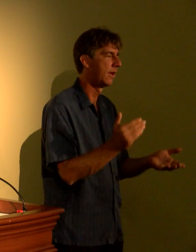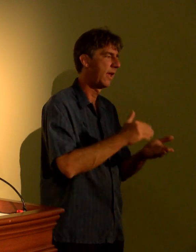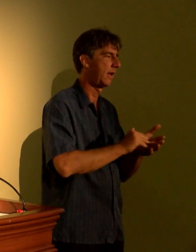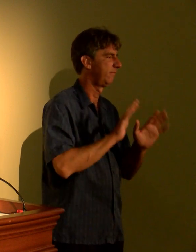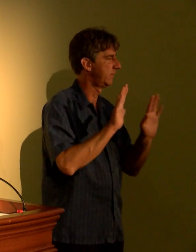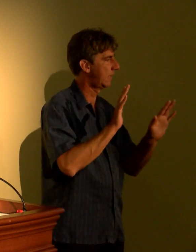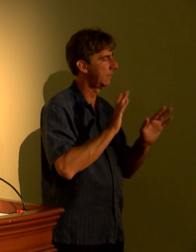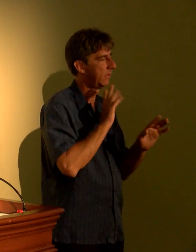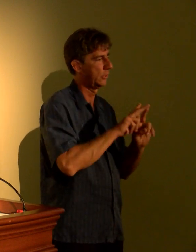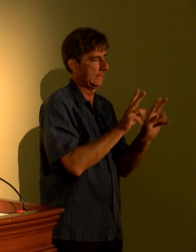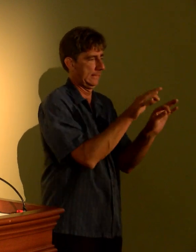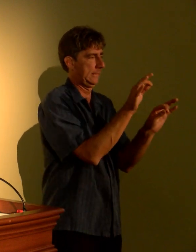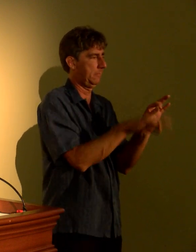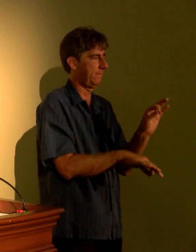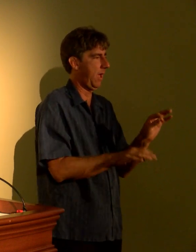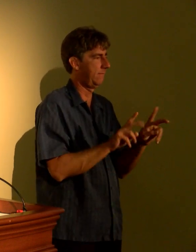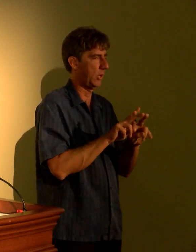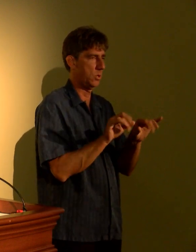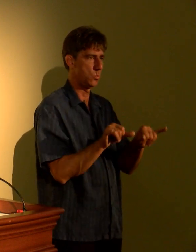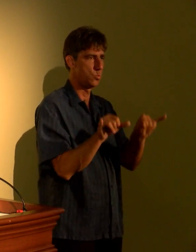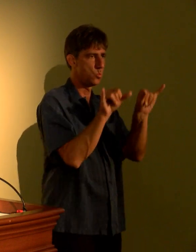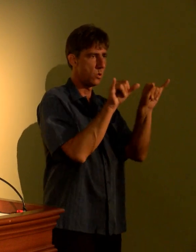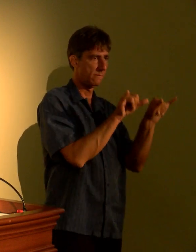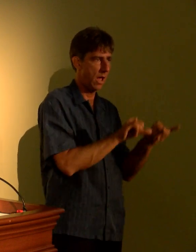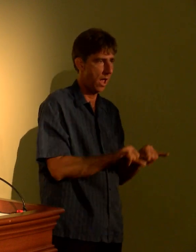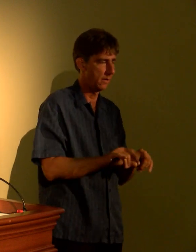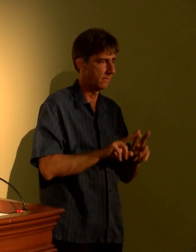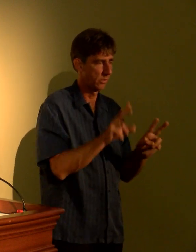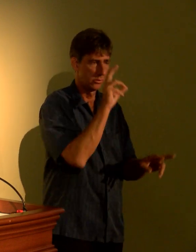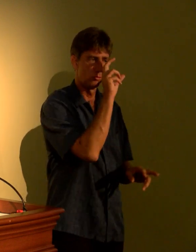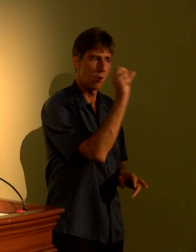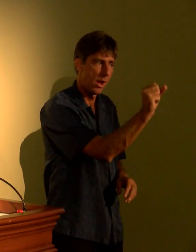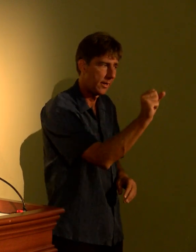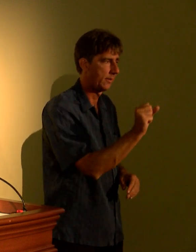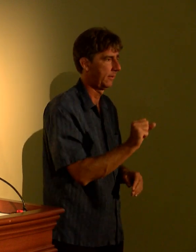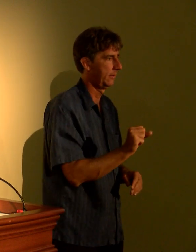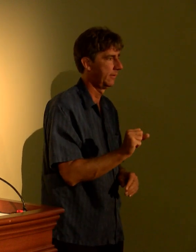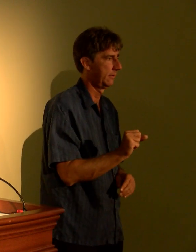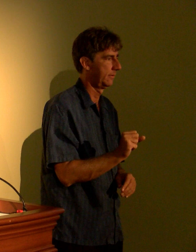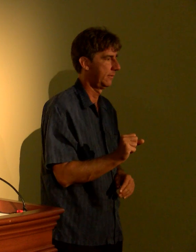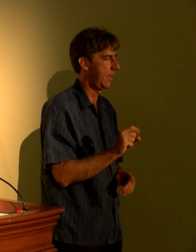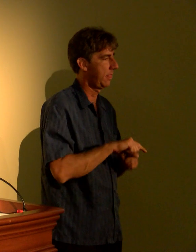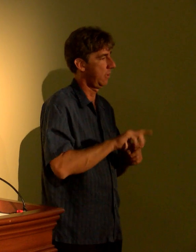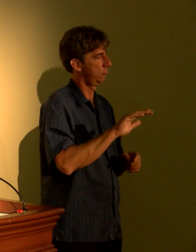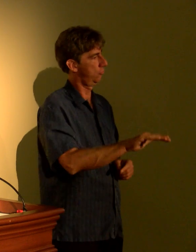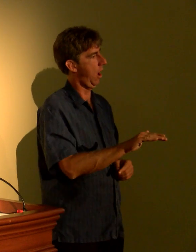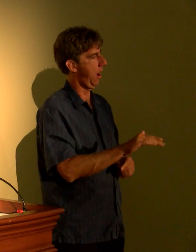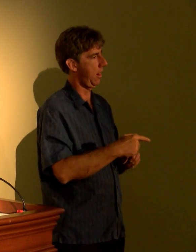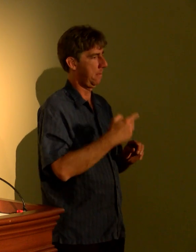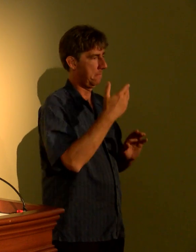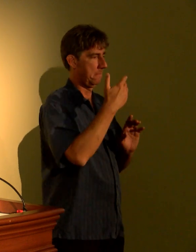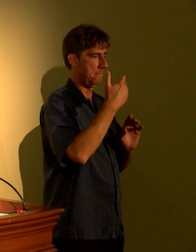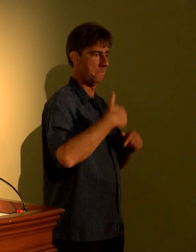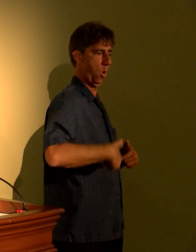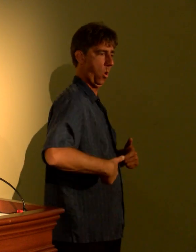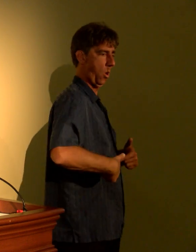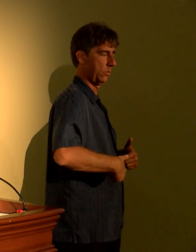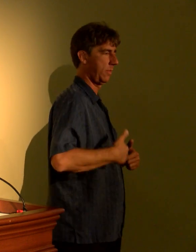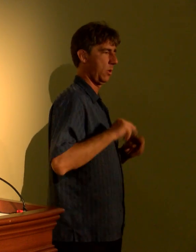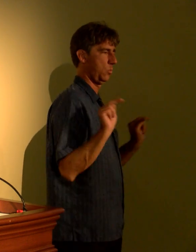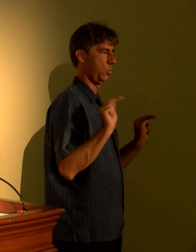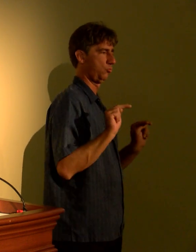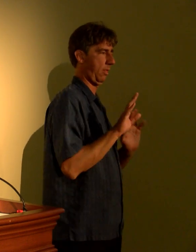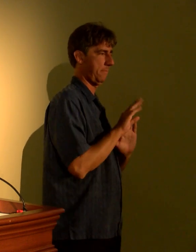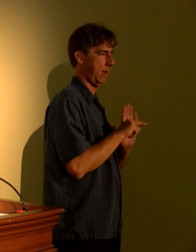simplified, very unified composition, very striking. And this child posed against a fairly neutral background, except for